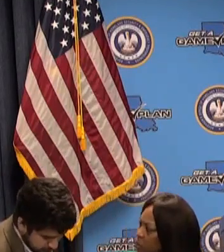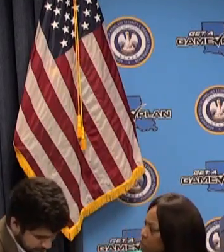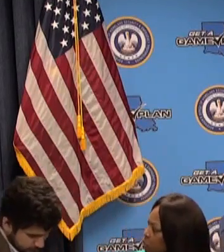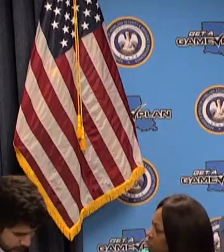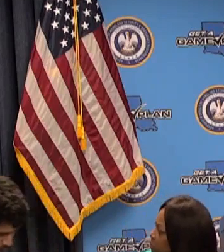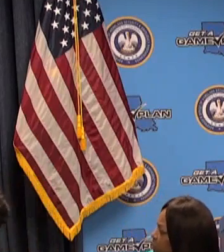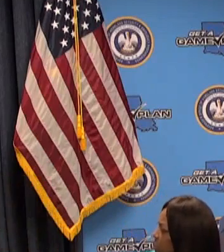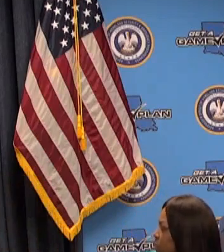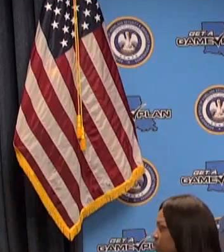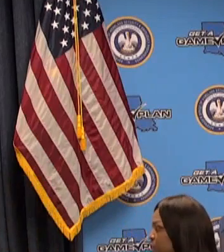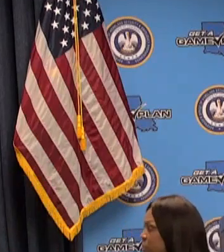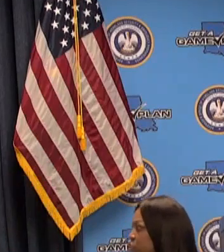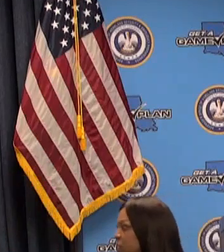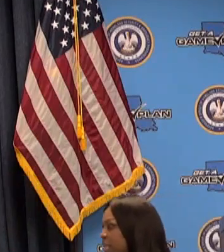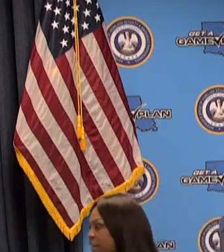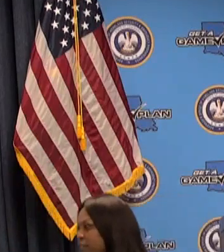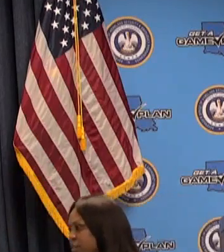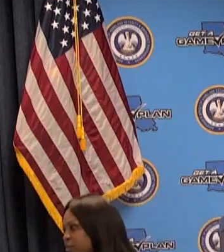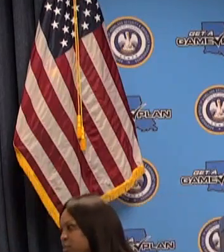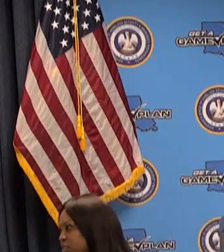actually.